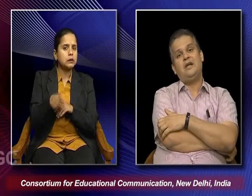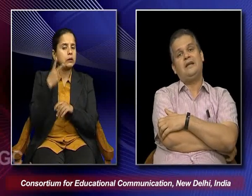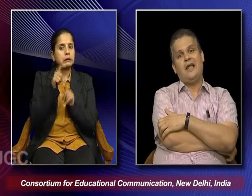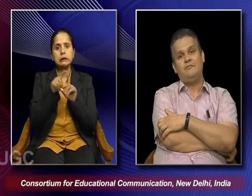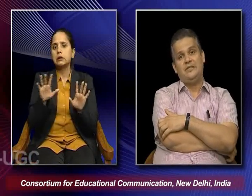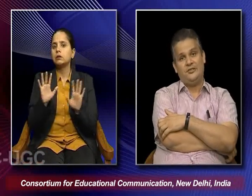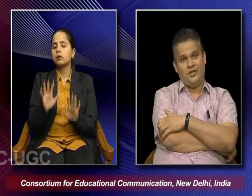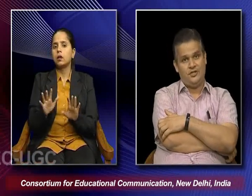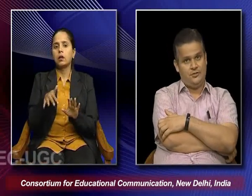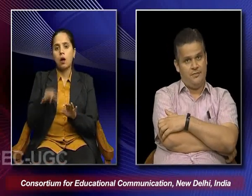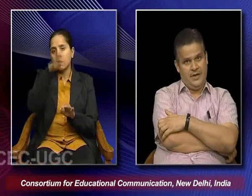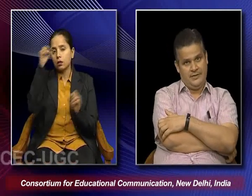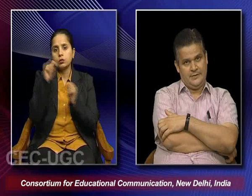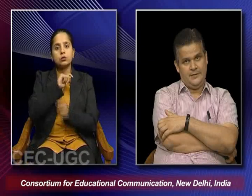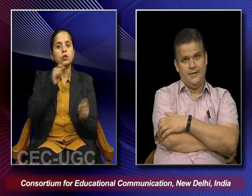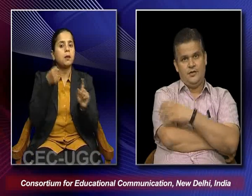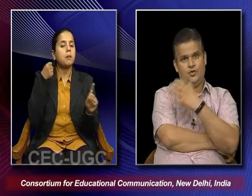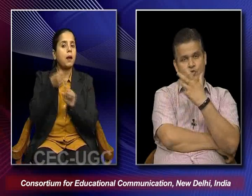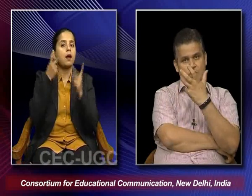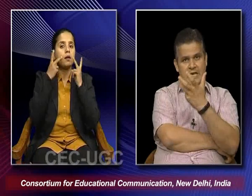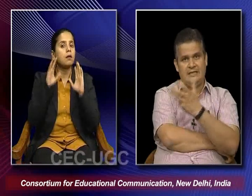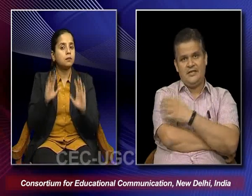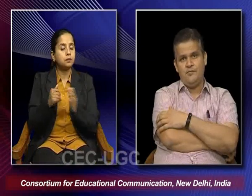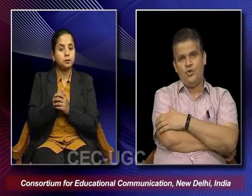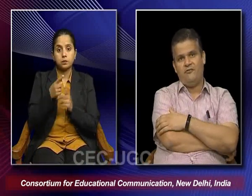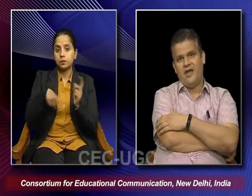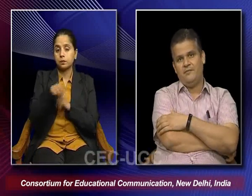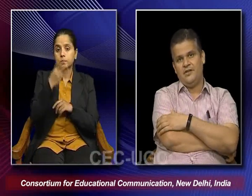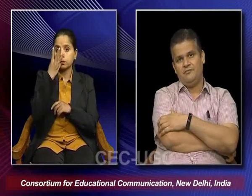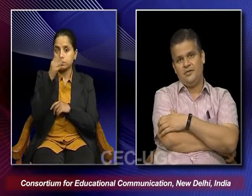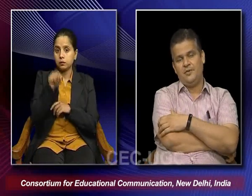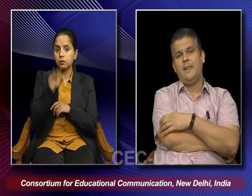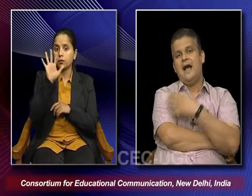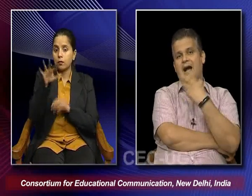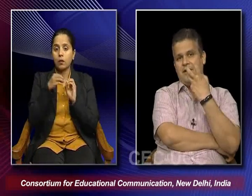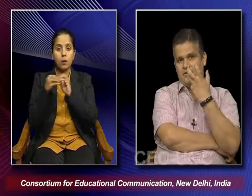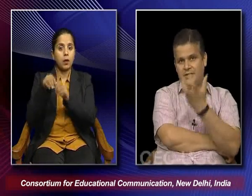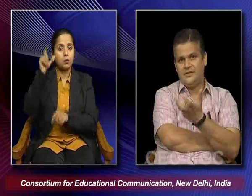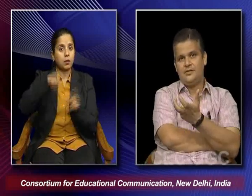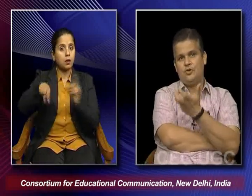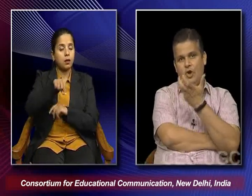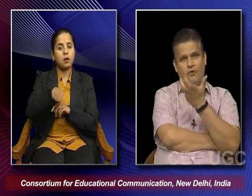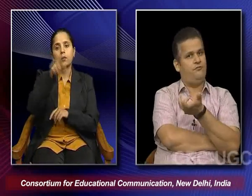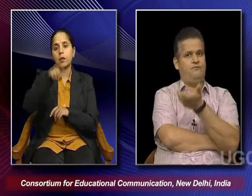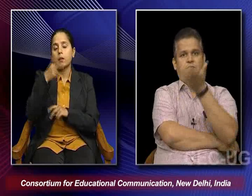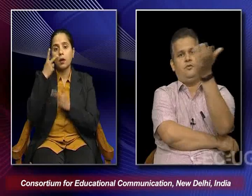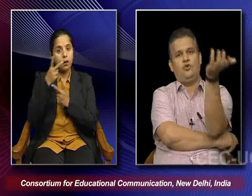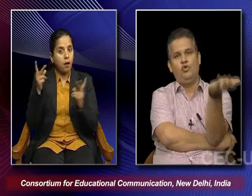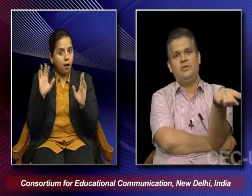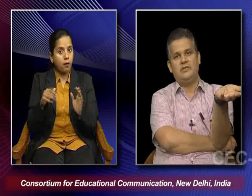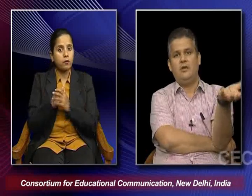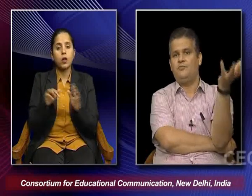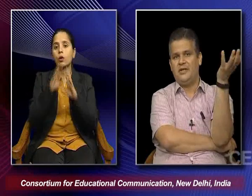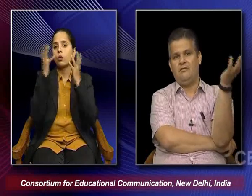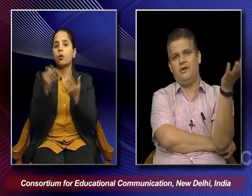the climate change impacts. So these 3.5 billion people are citizens of